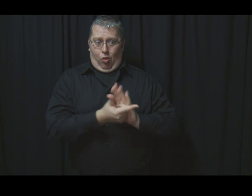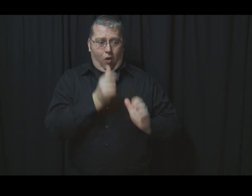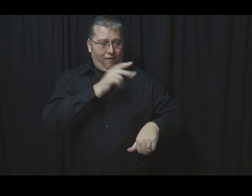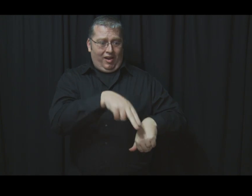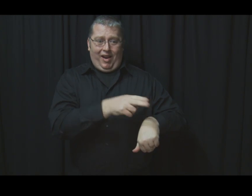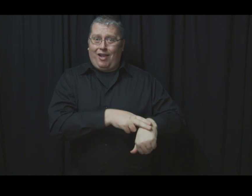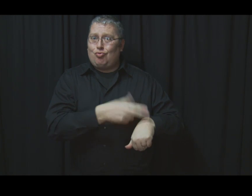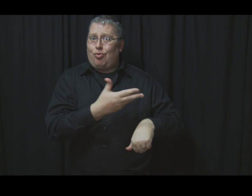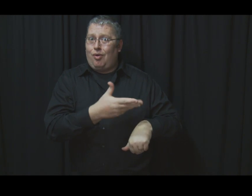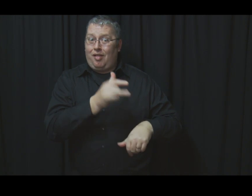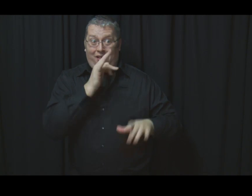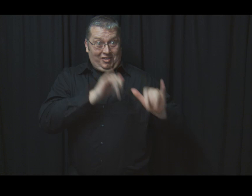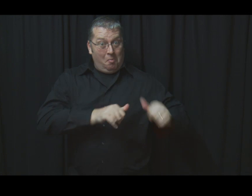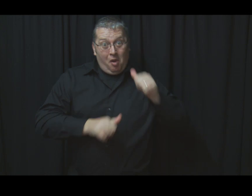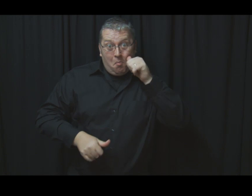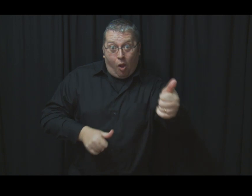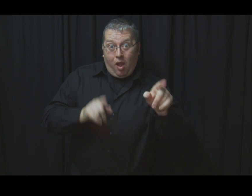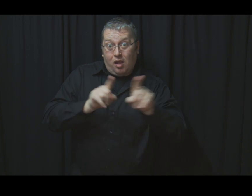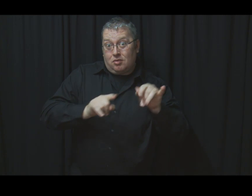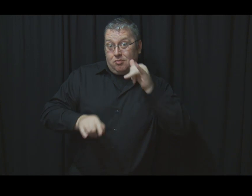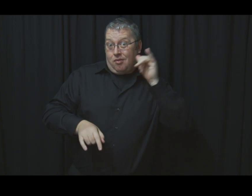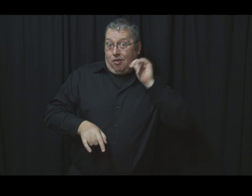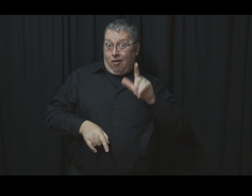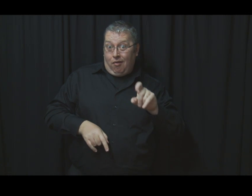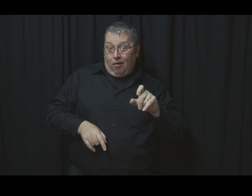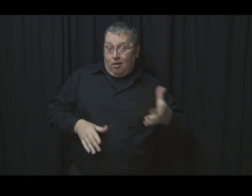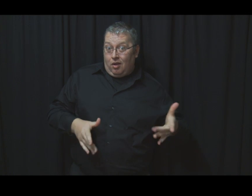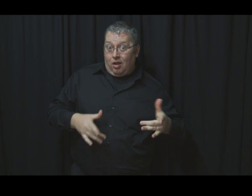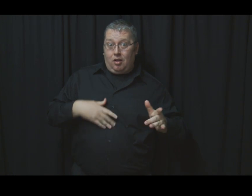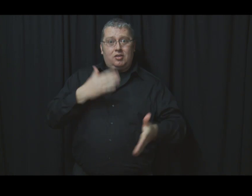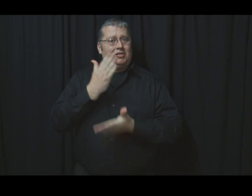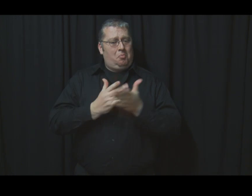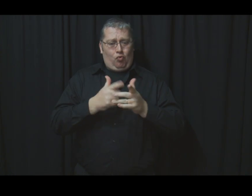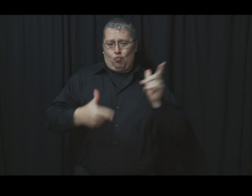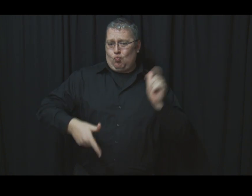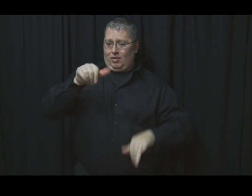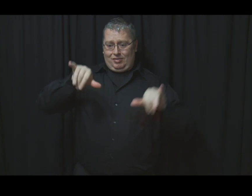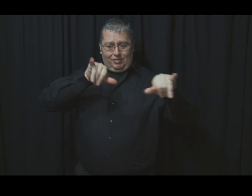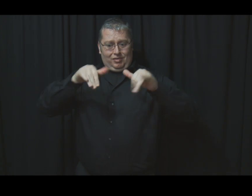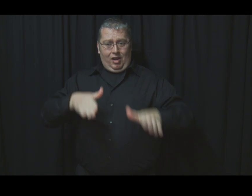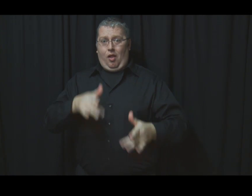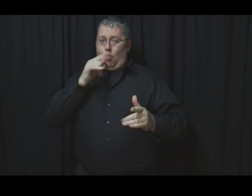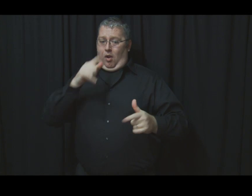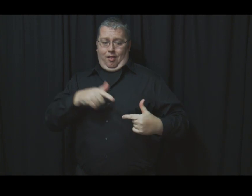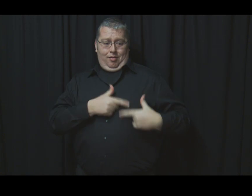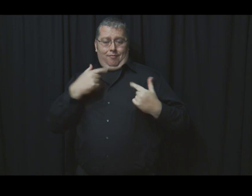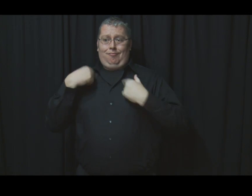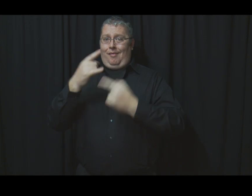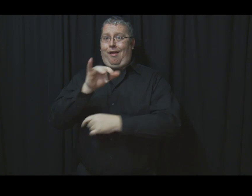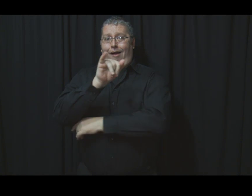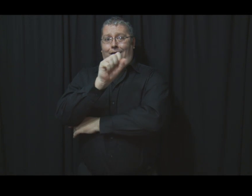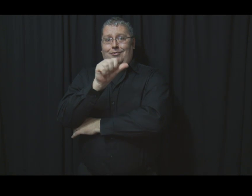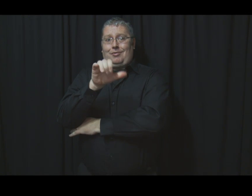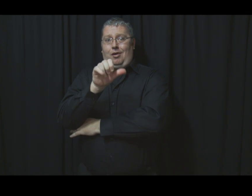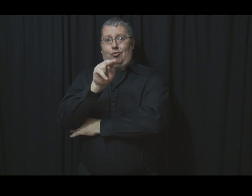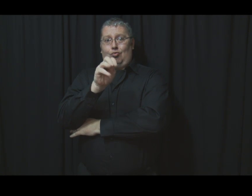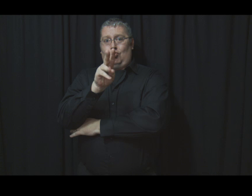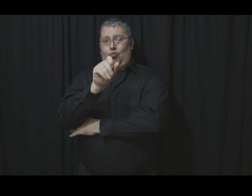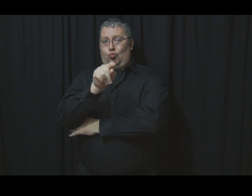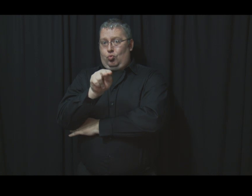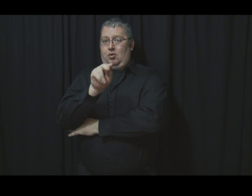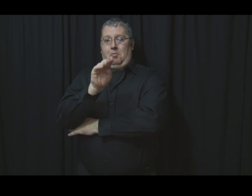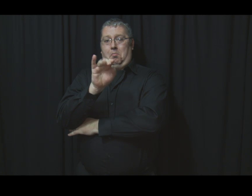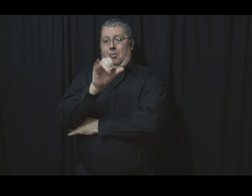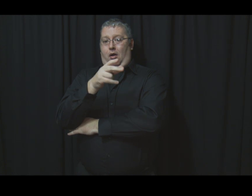be the same tomorrow as they were yesterday? In fact, some of the greatest scientists that ever lived, Isaac Newton, James Clerk Maxwell, Michael